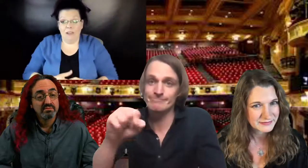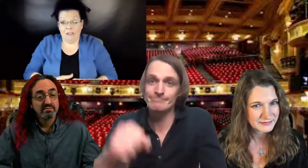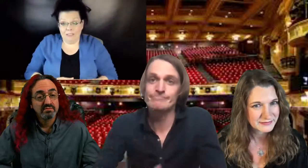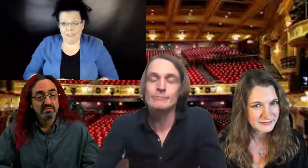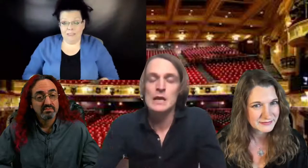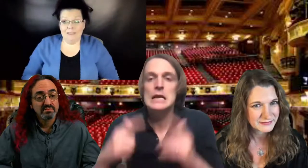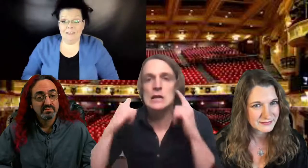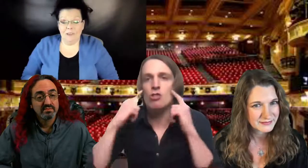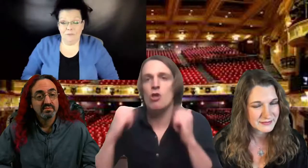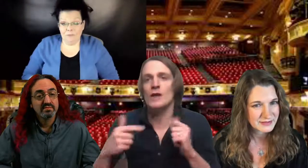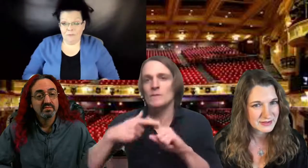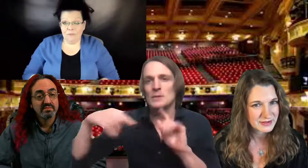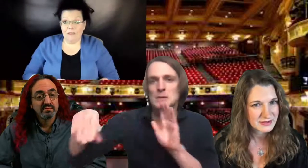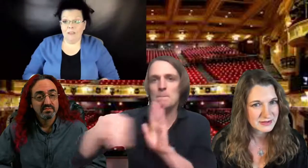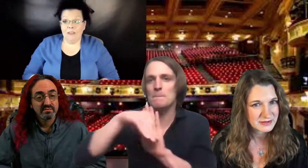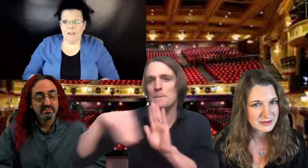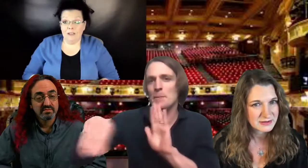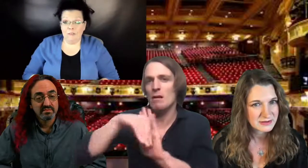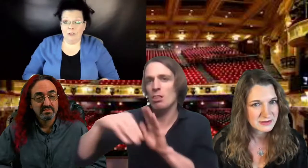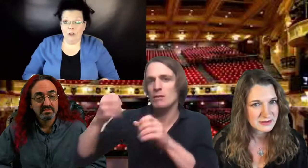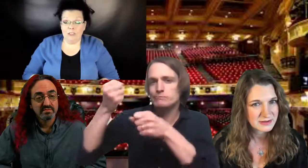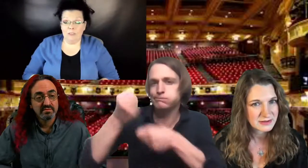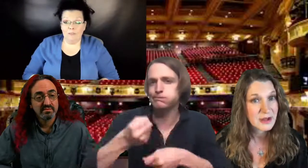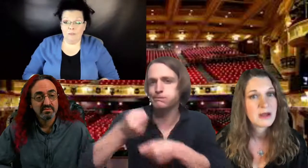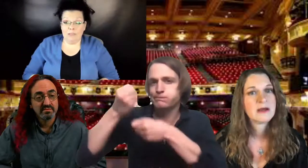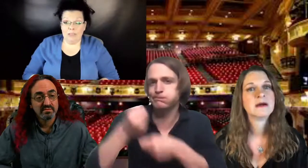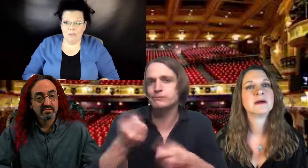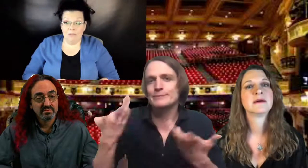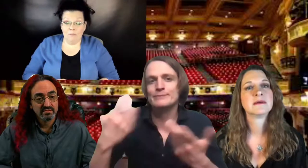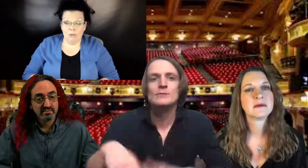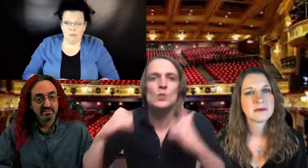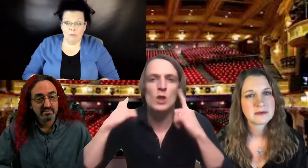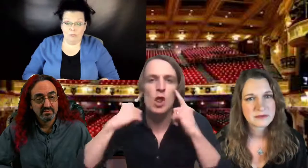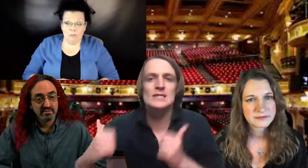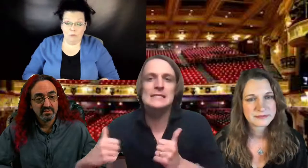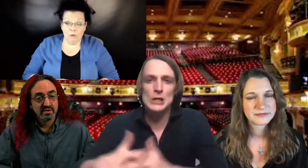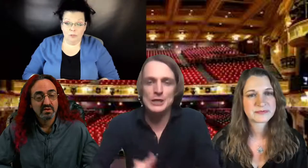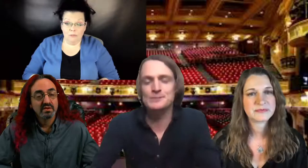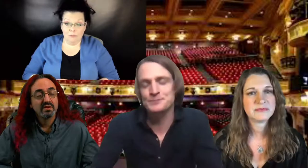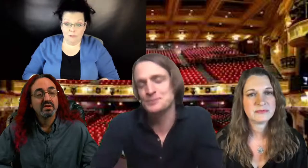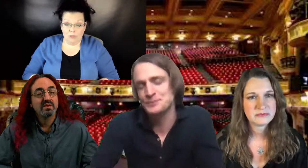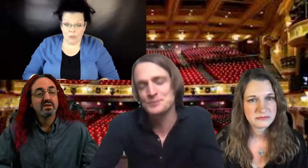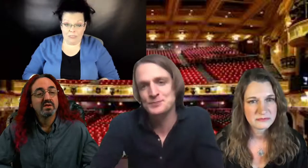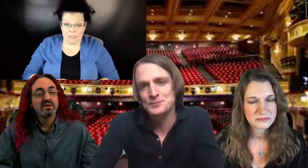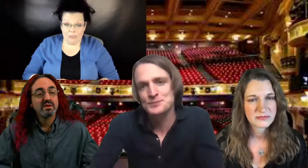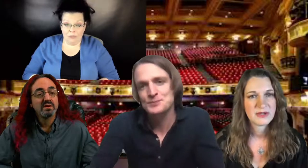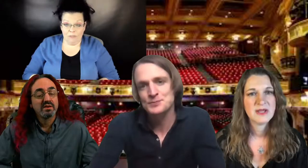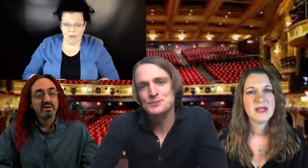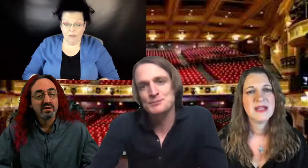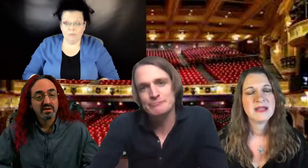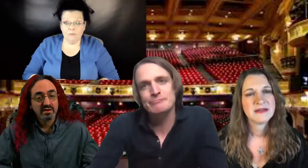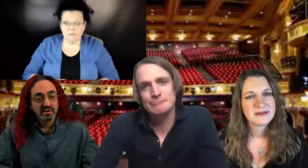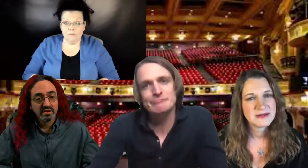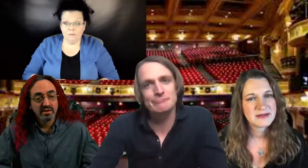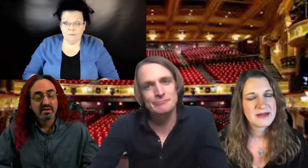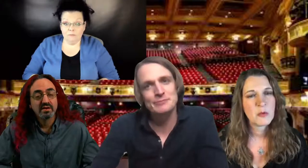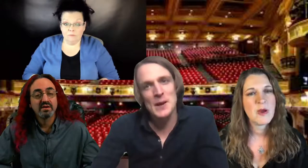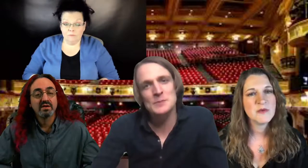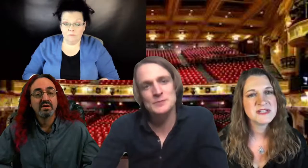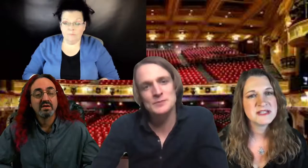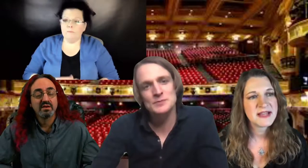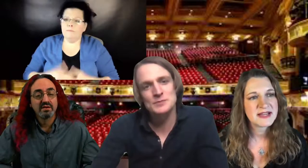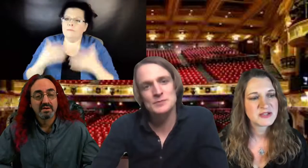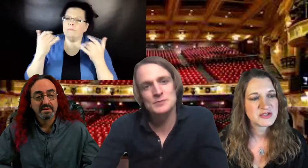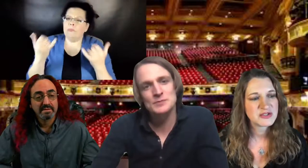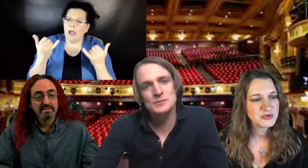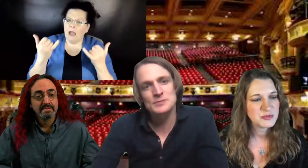That's correct. Yes, he is deaf. He lost it from the sounds of the bell. When he pulled on the bell, he lost his hearing there. Now, what